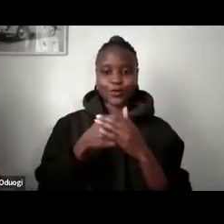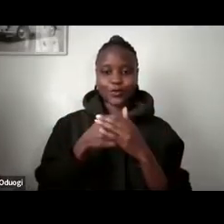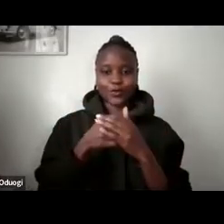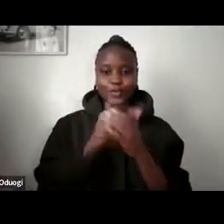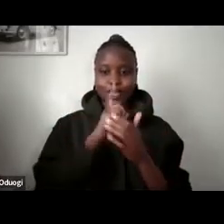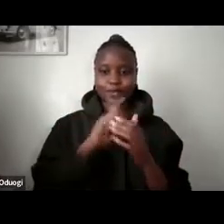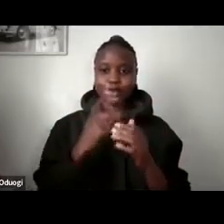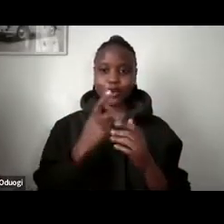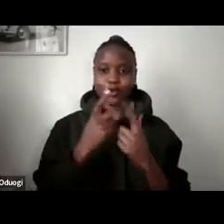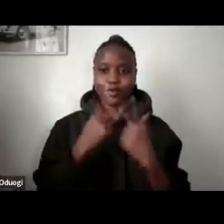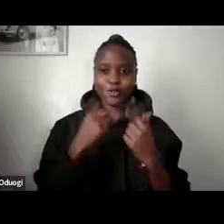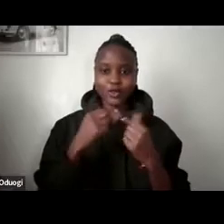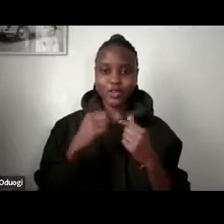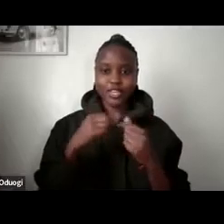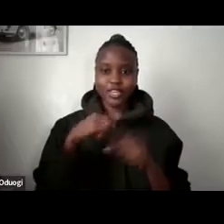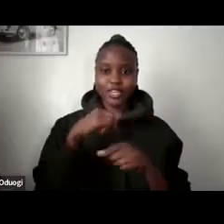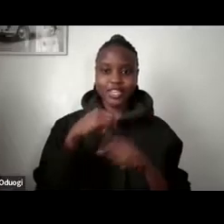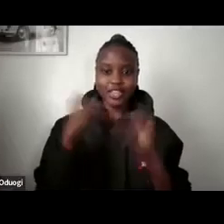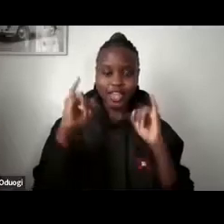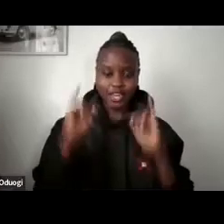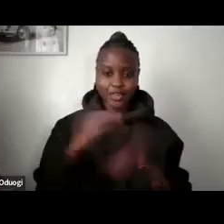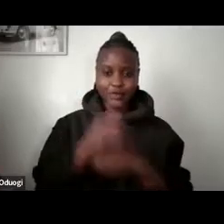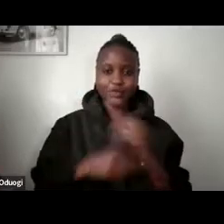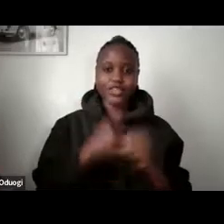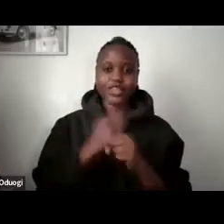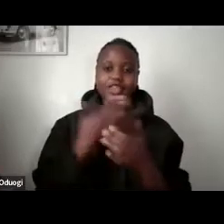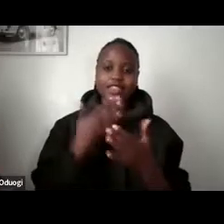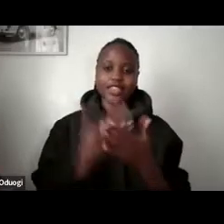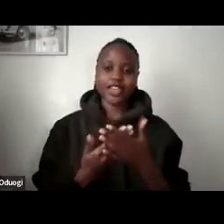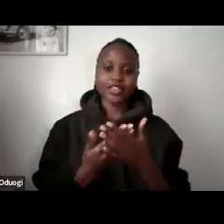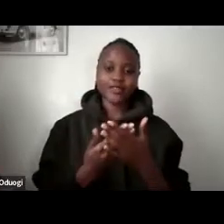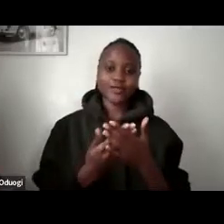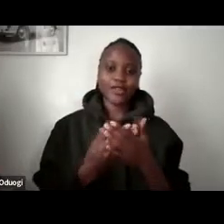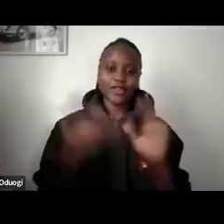year. Thank you very much, and kudos eKitabu team.